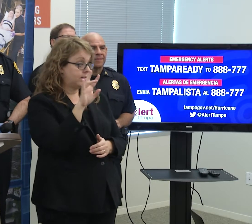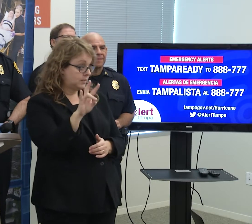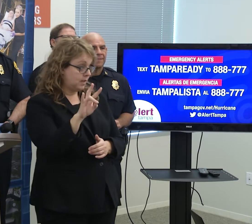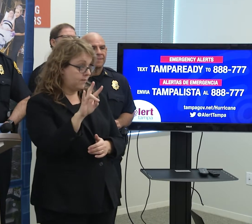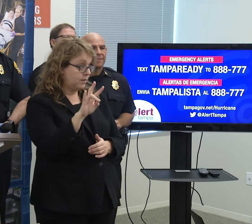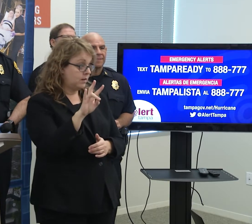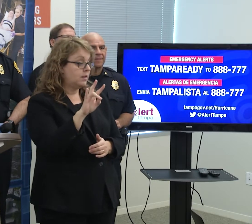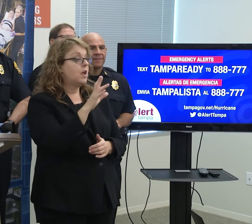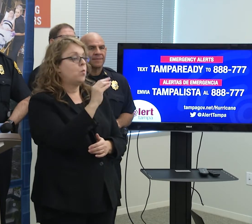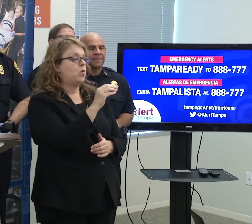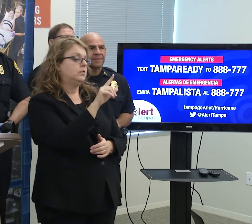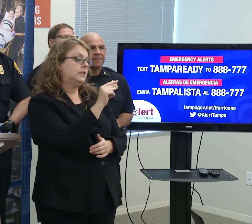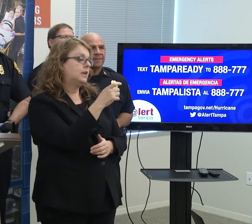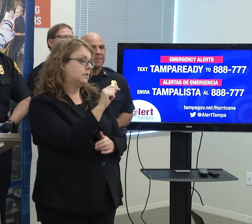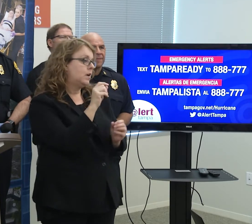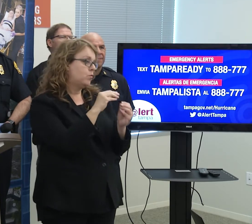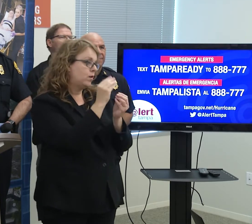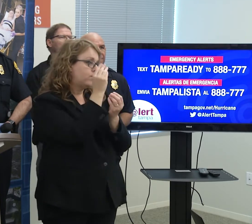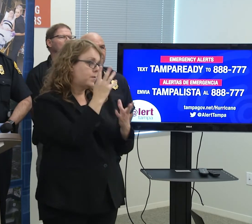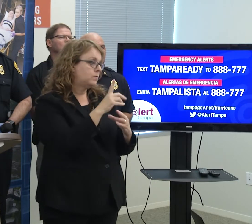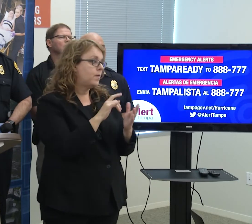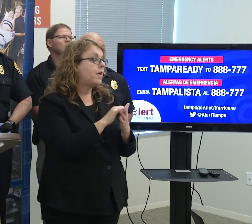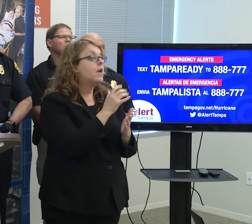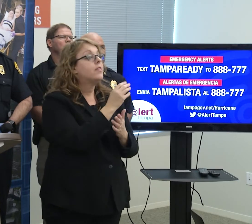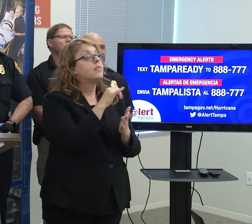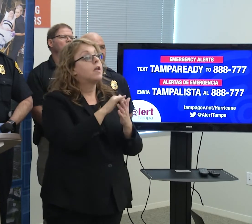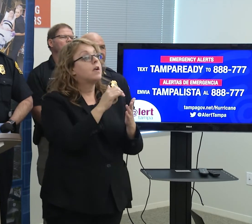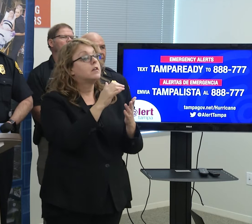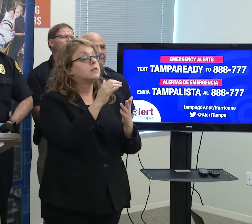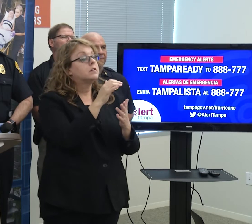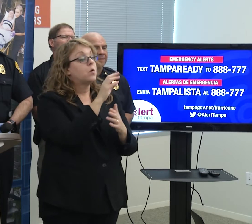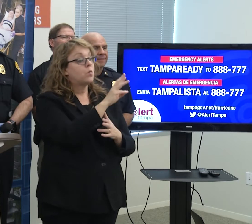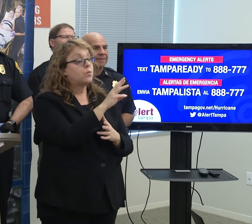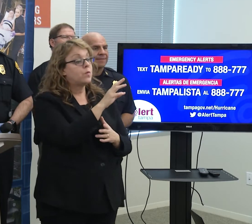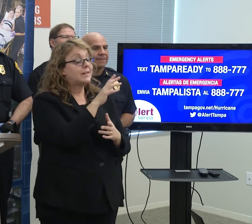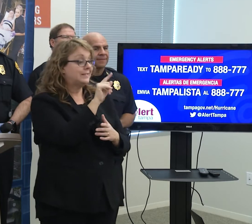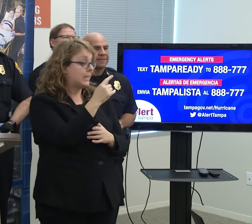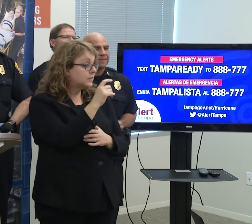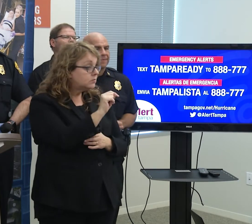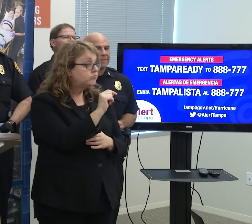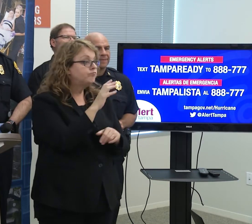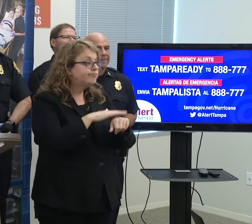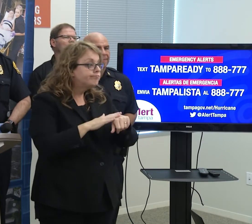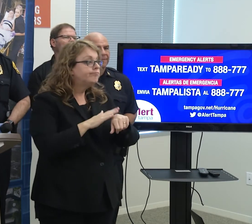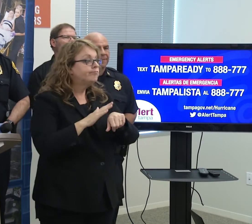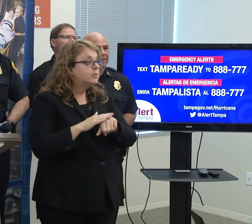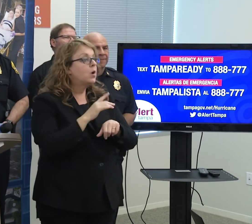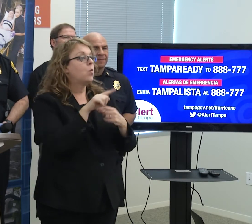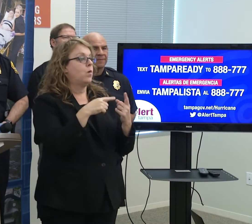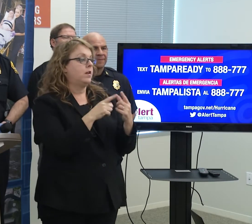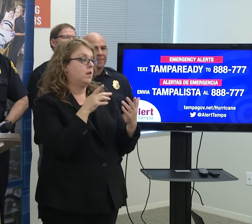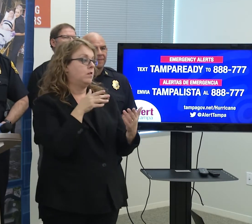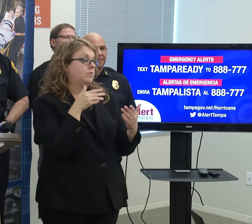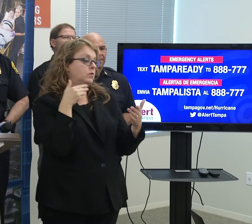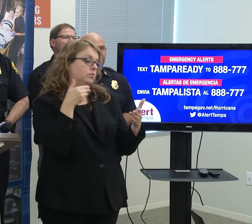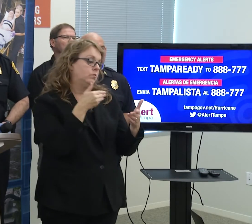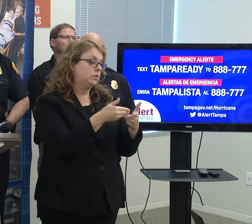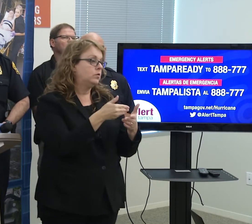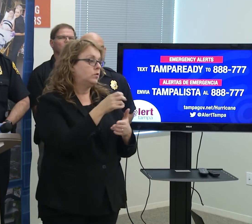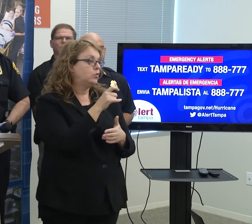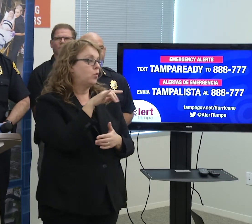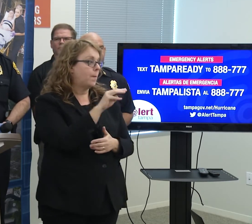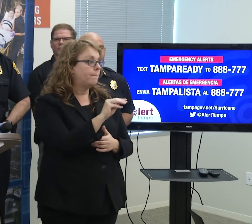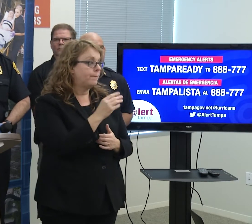888-777. And they'll have more information on that. And that will give you more text alerts when a storm approaches. Thank